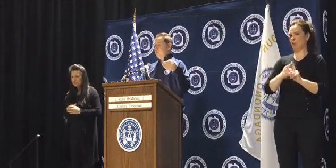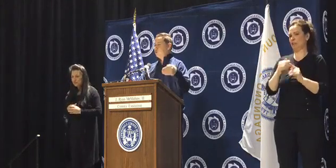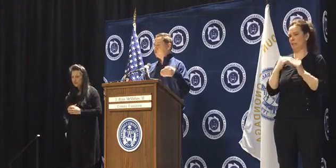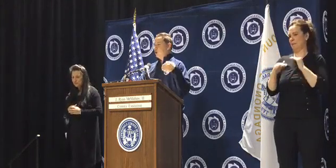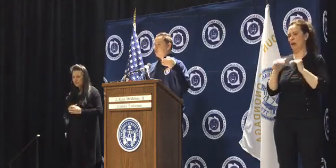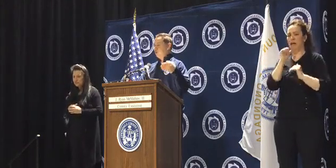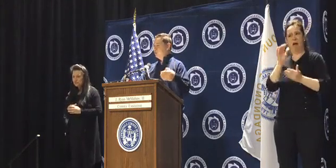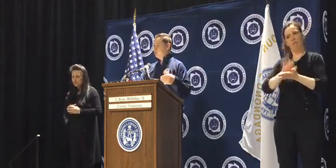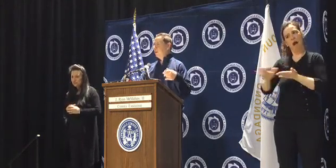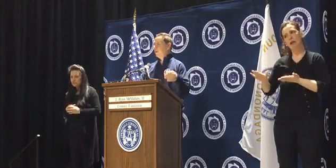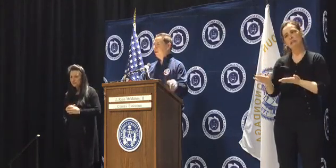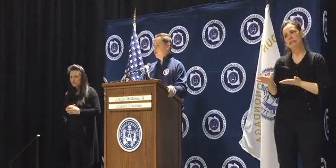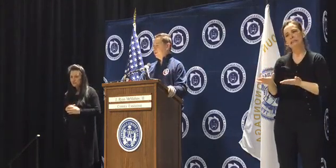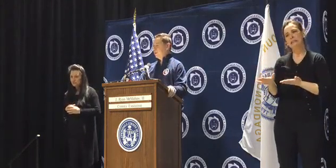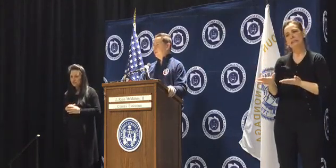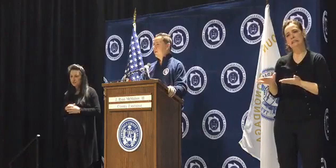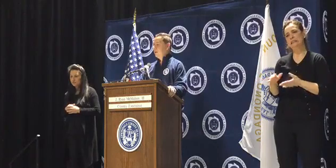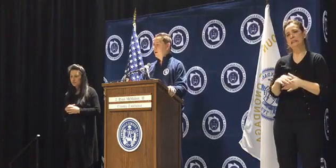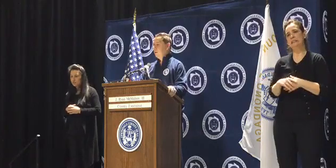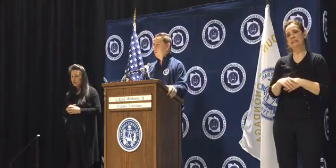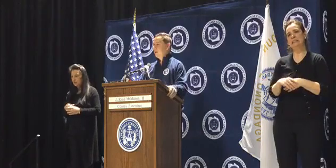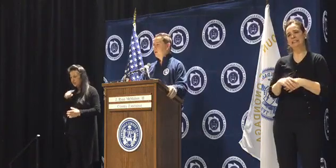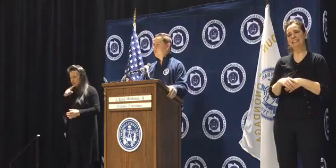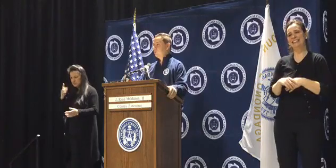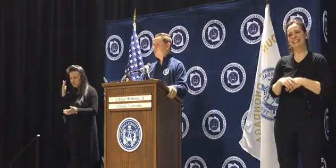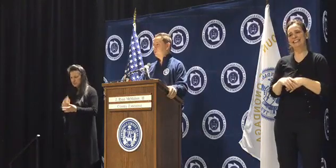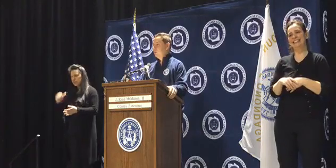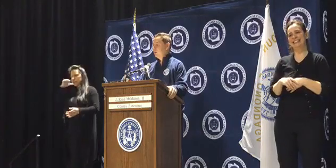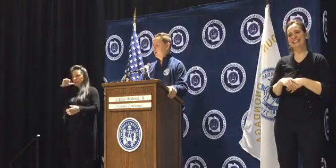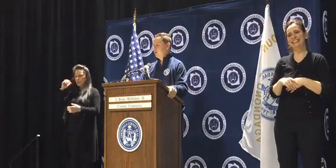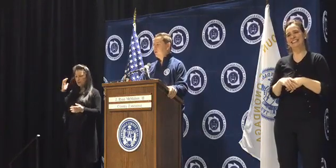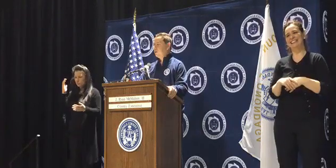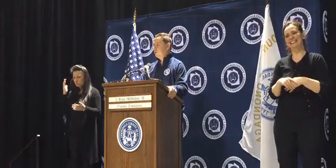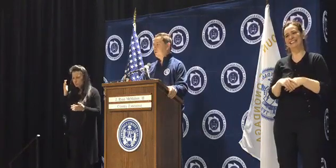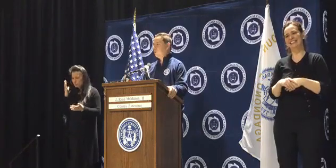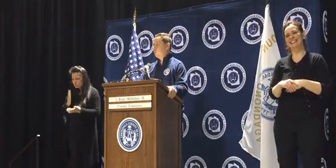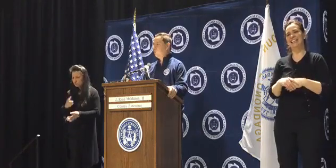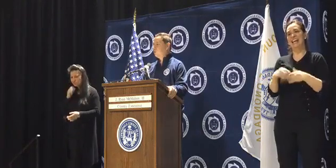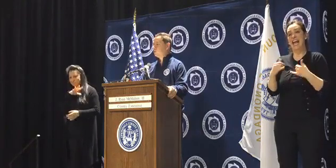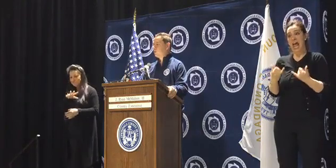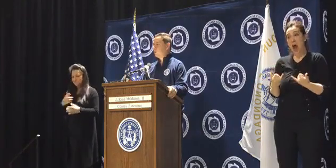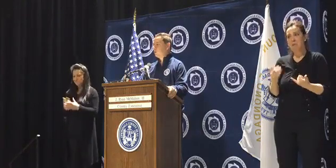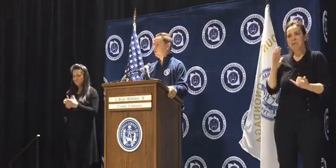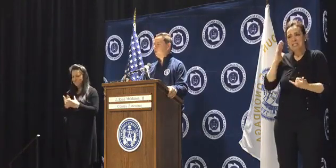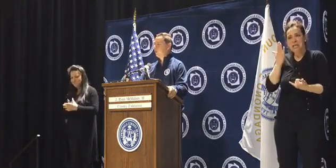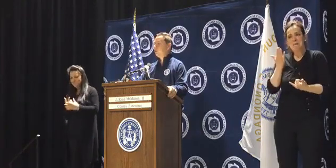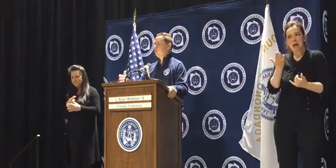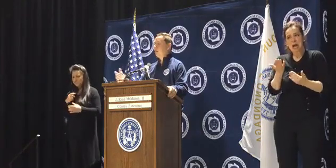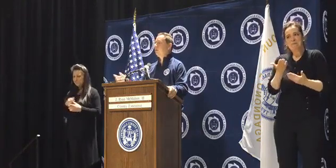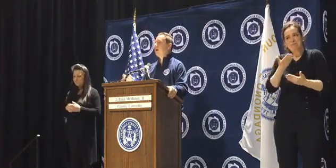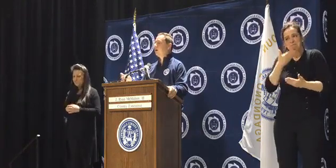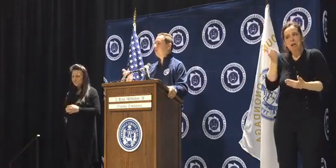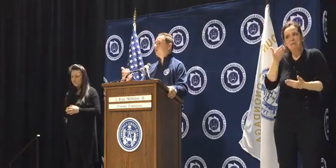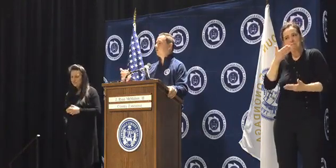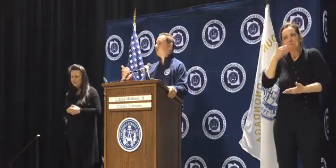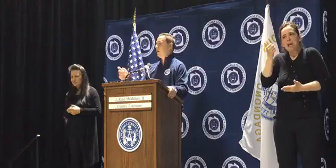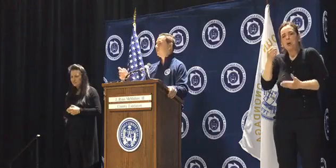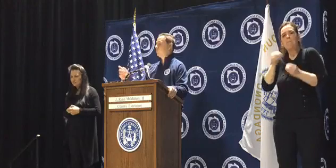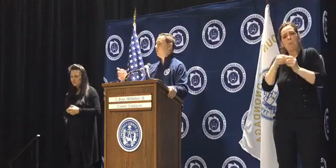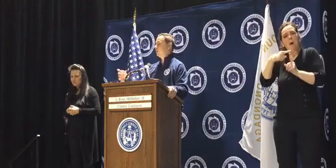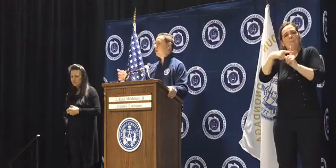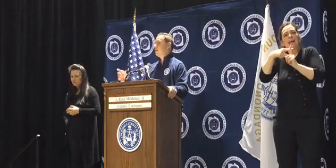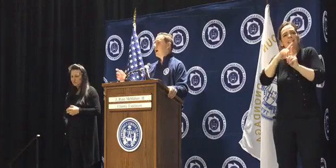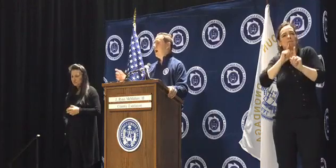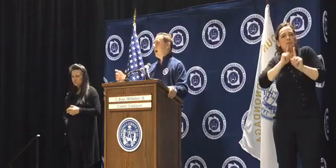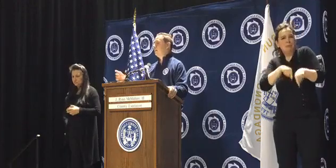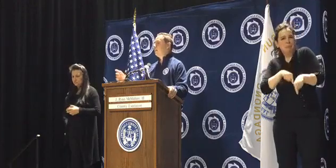emails are now constructive emails related to the community or real concerns in the community, clarifying a lot of questions last